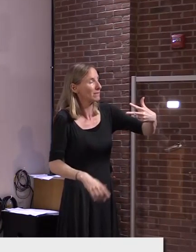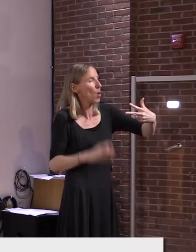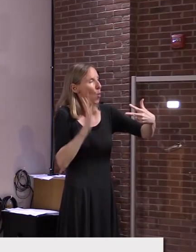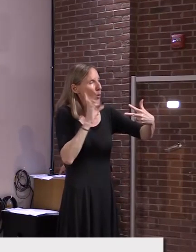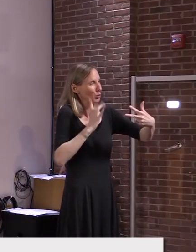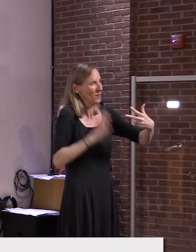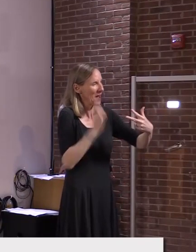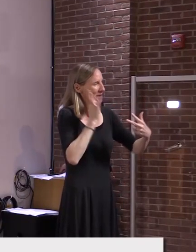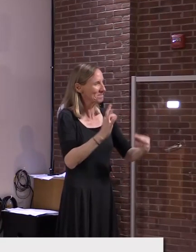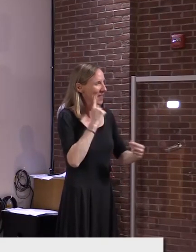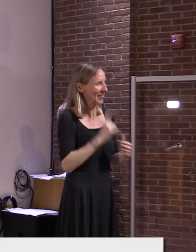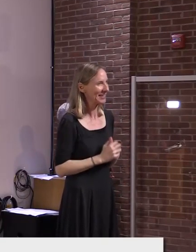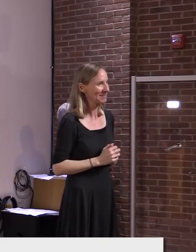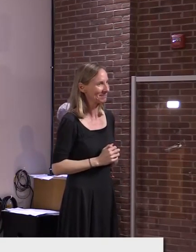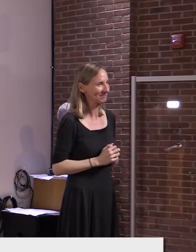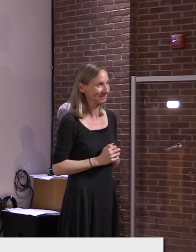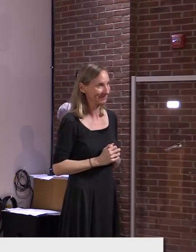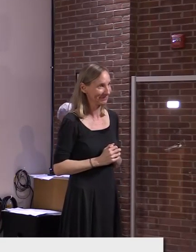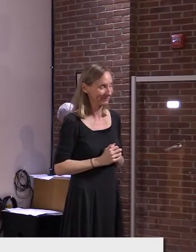regard.